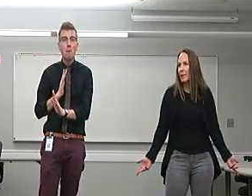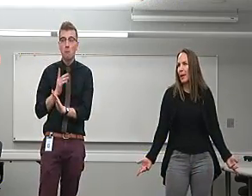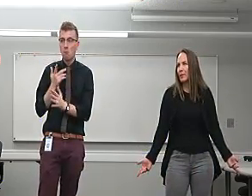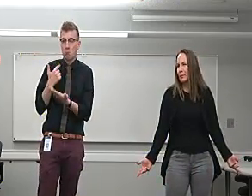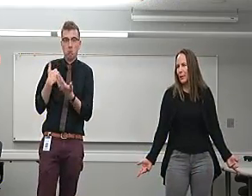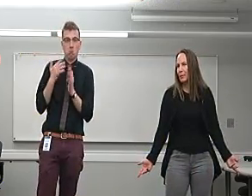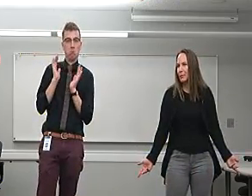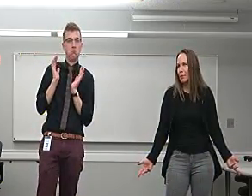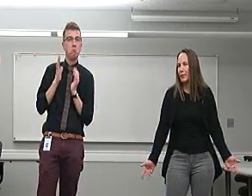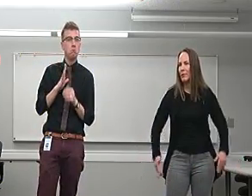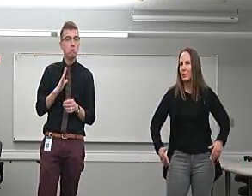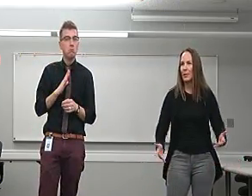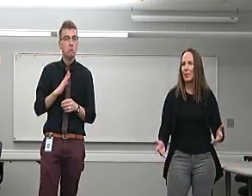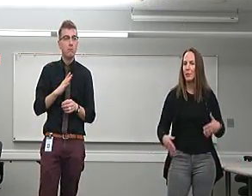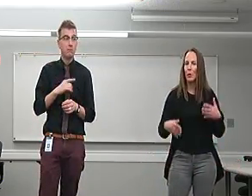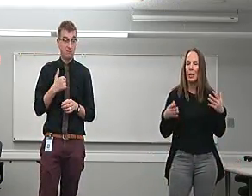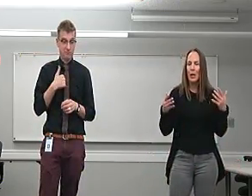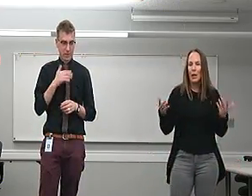I've never been deaf. So